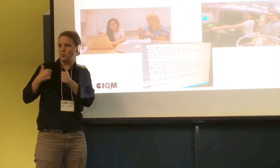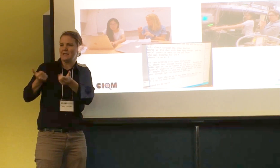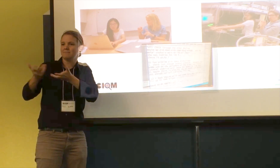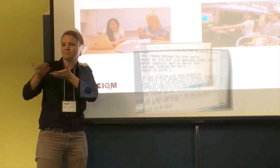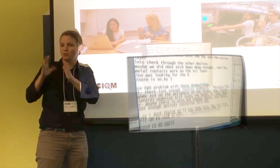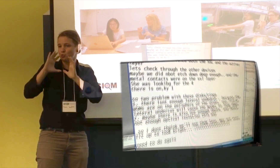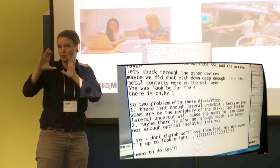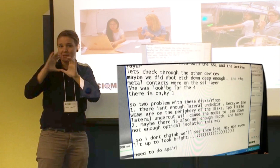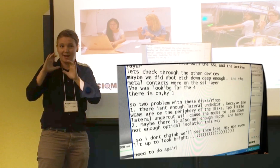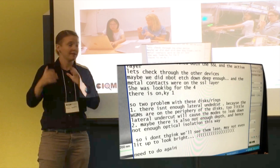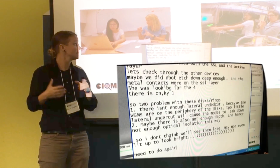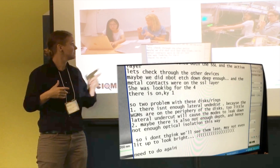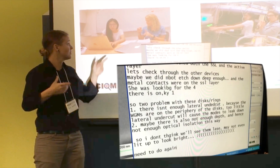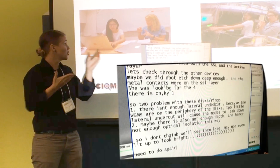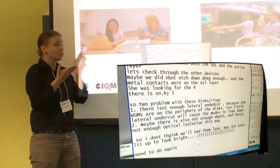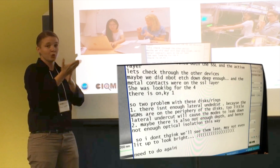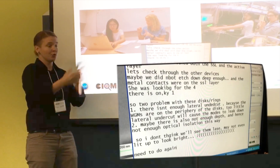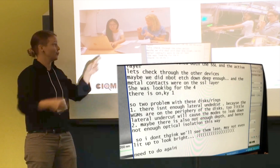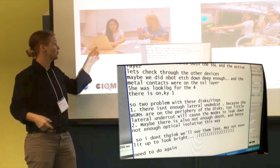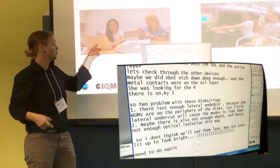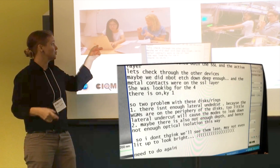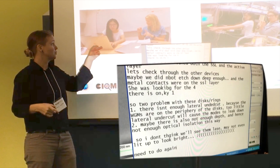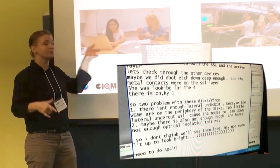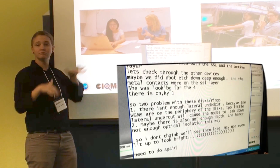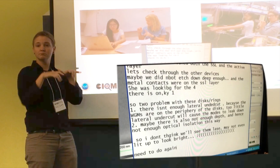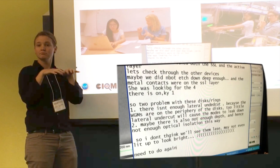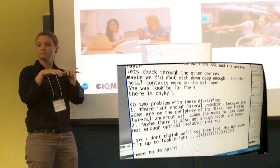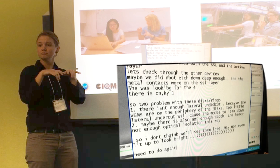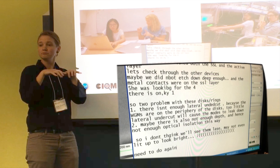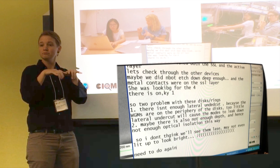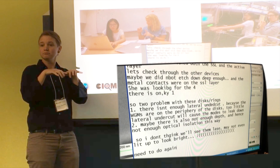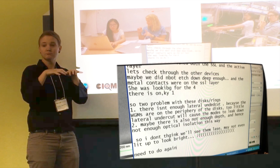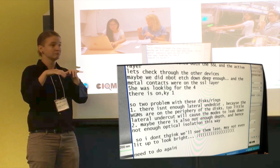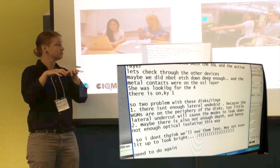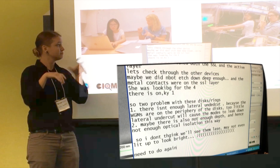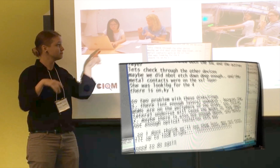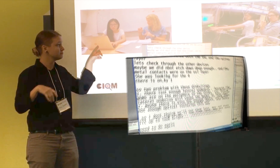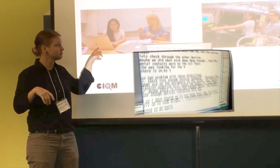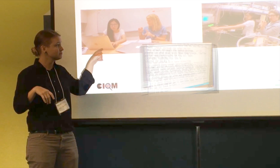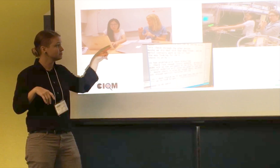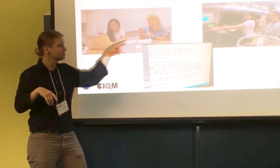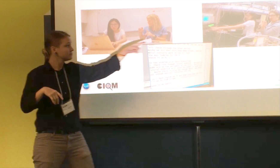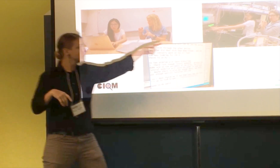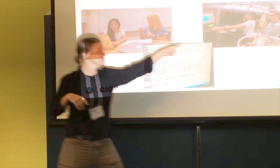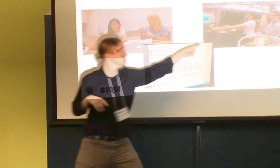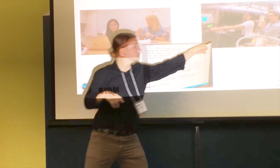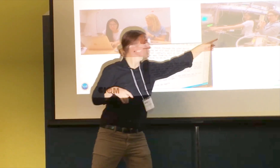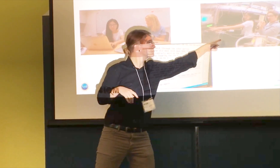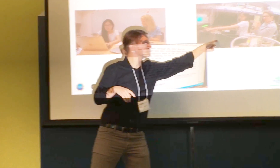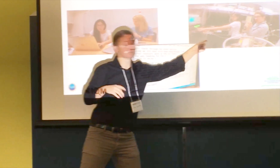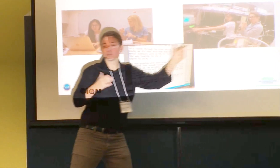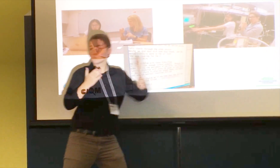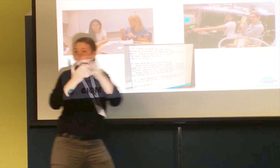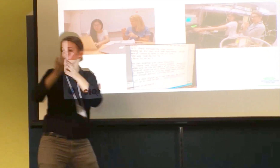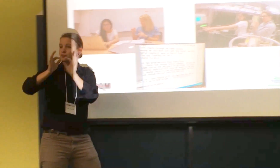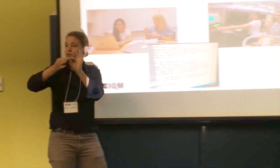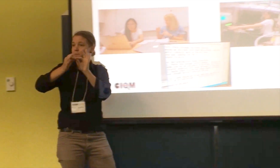would sometimes type her comments to me. I would do the same. We would use interpreters. Interpreters were a huge part of